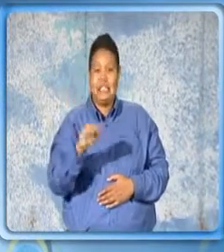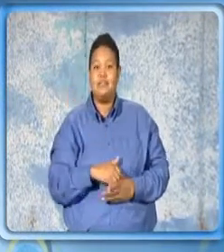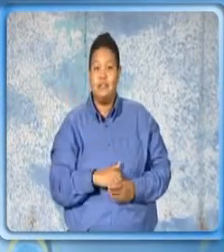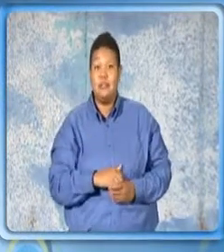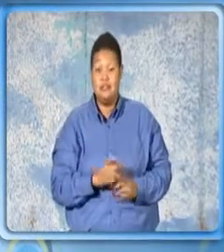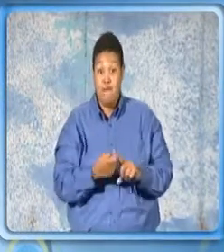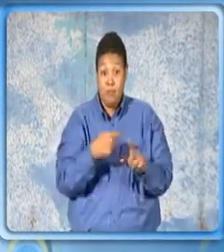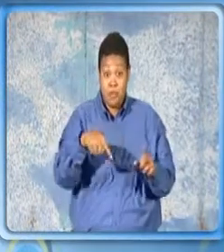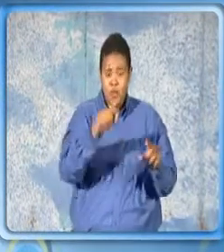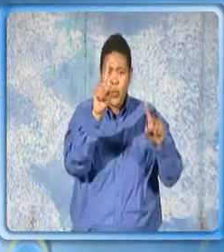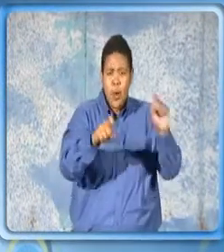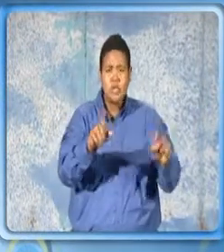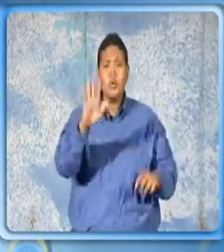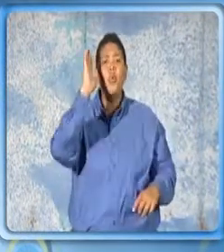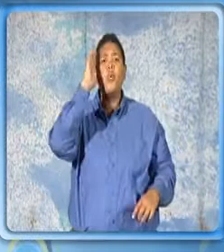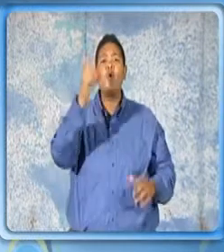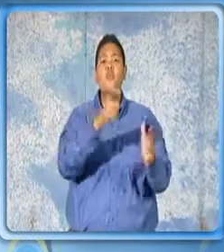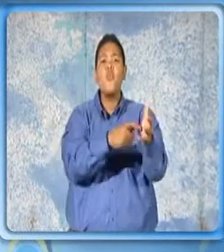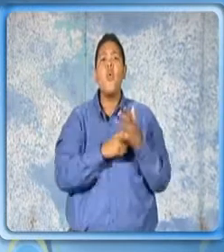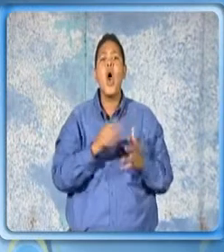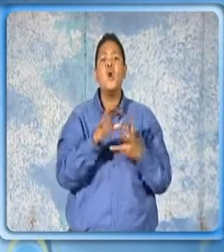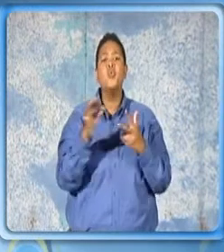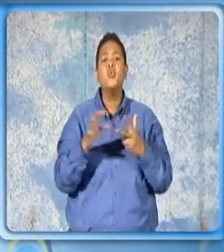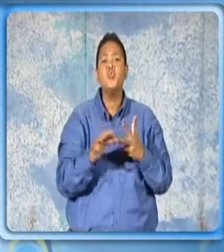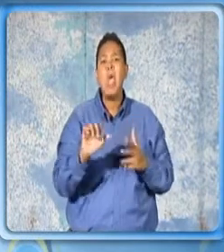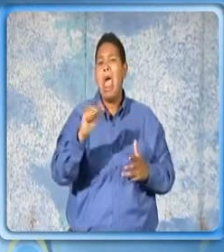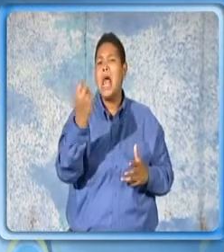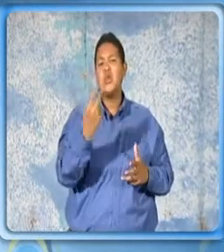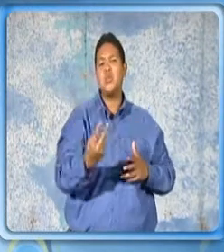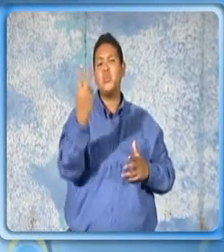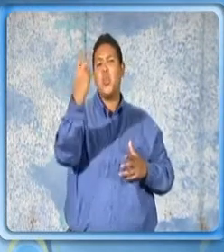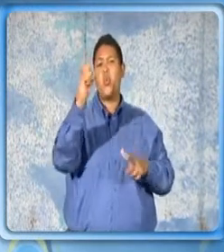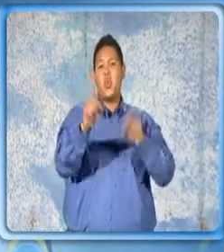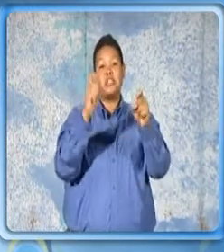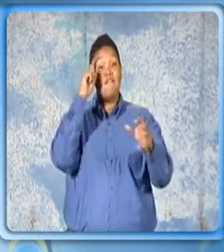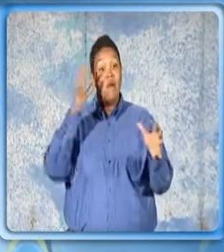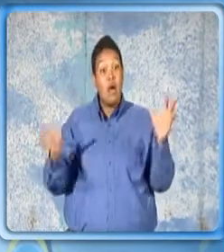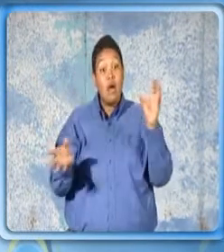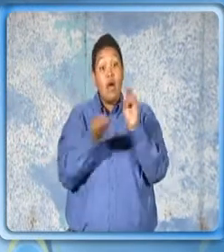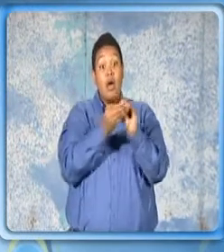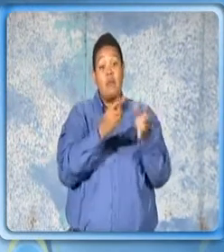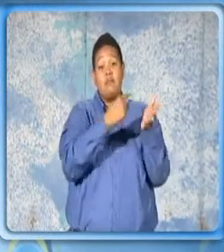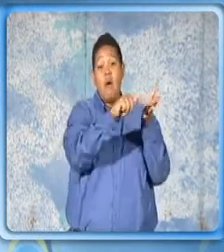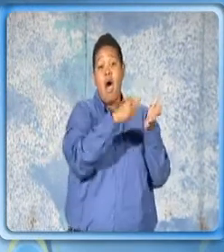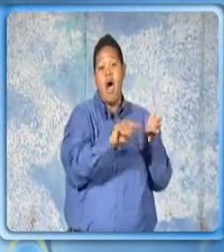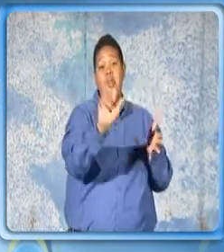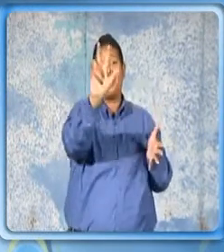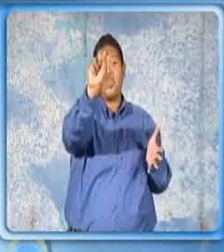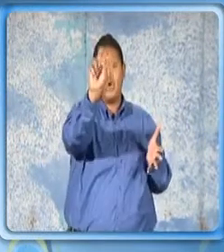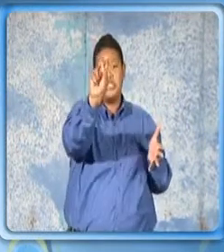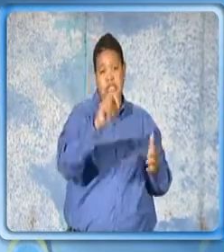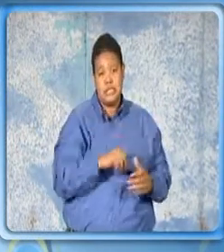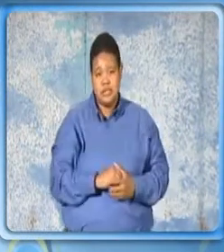From these questions, you will be required to choose any 2 for a maximum of 30 marks.